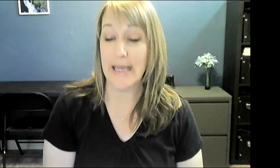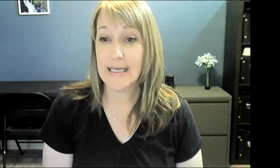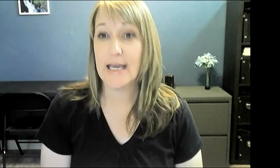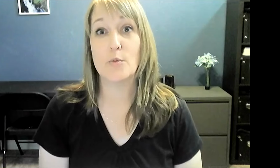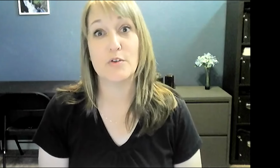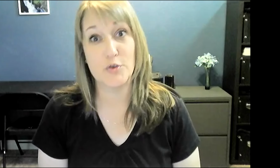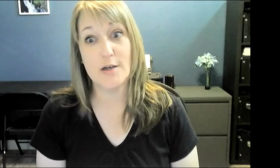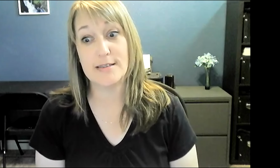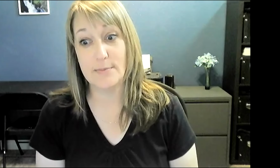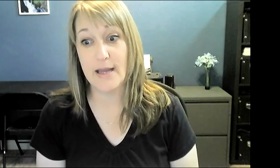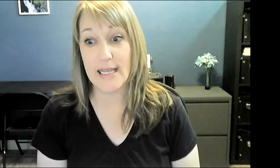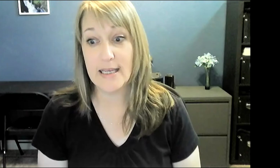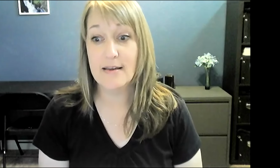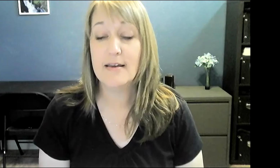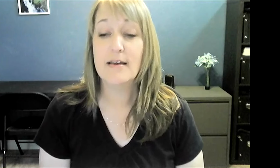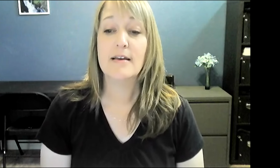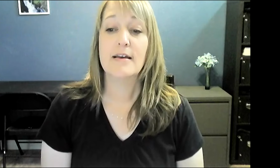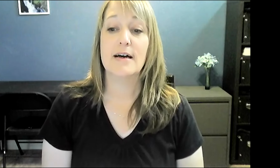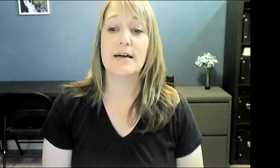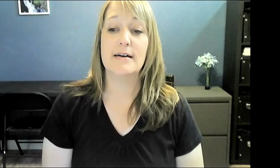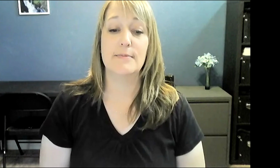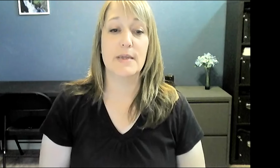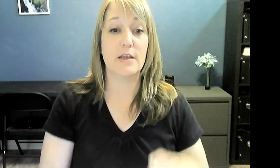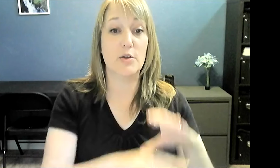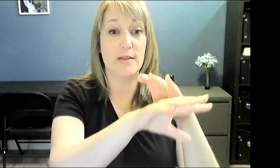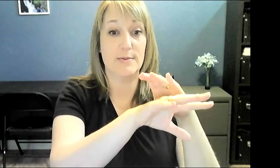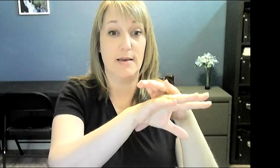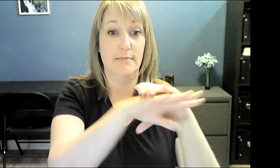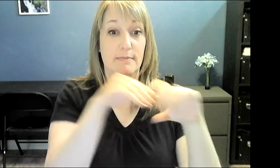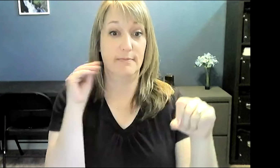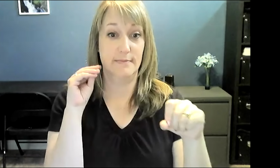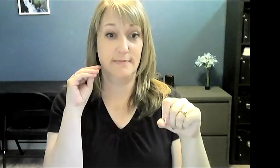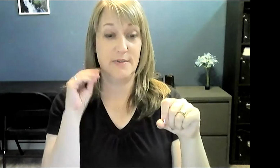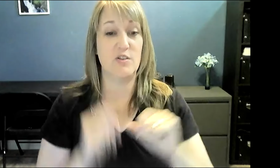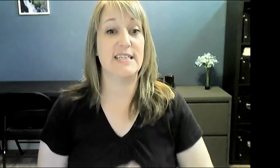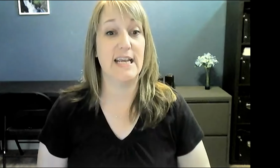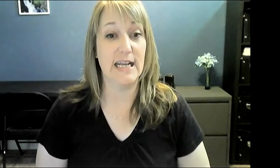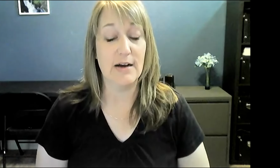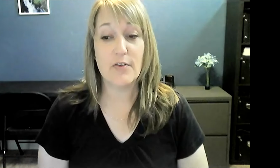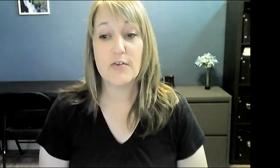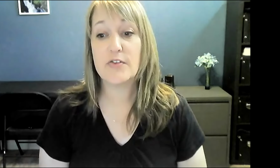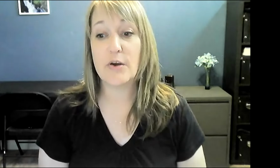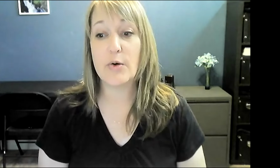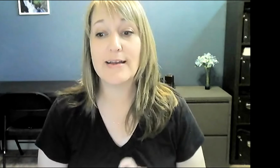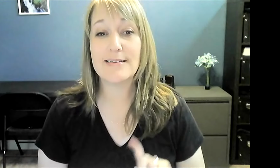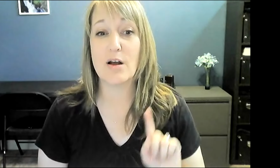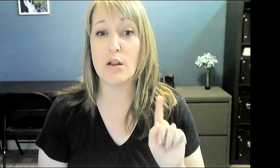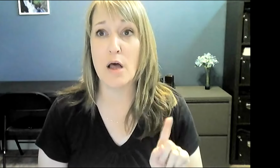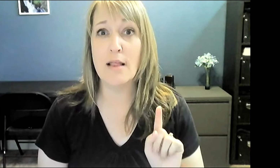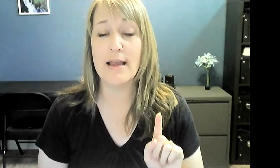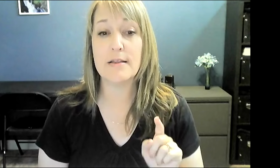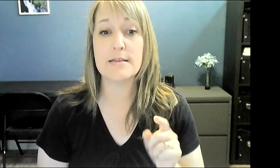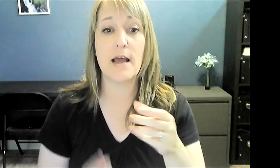bank and withdraw some money, you do it this way. So to take it out. So it's a lot like the sign